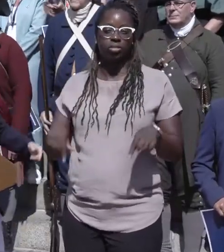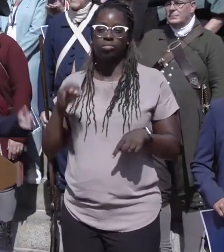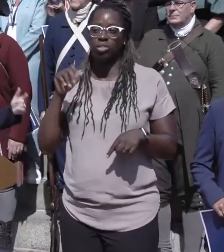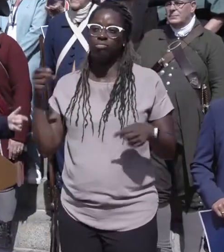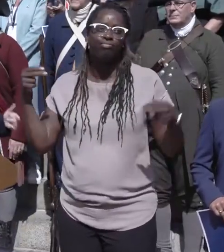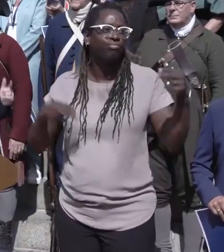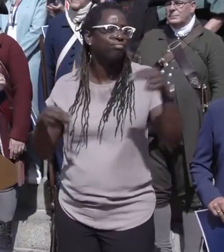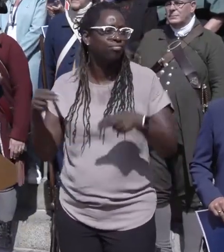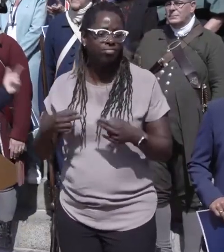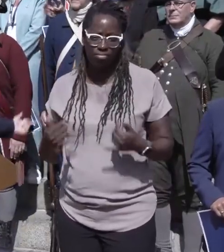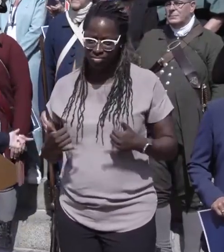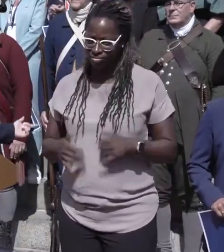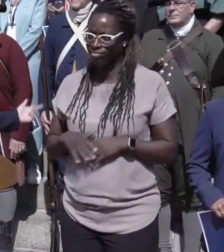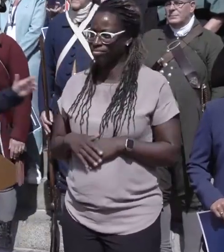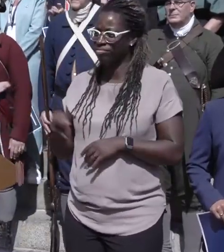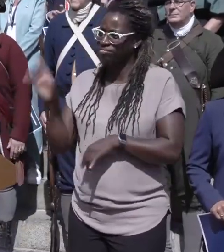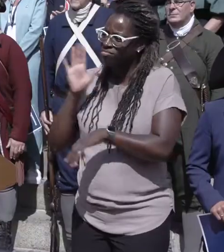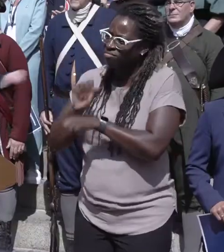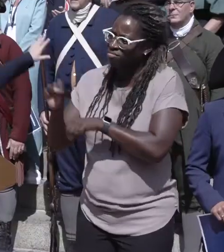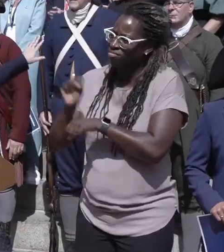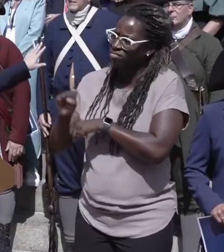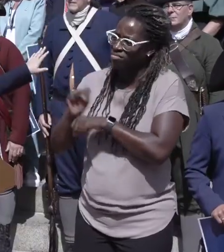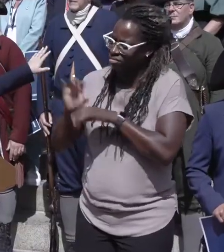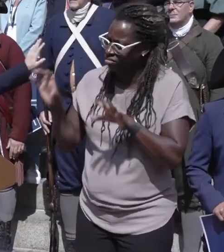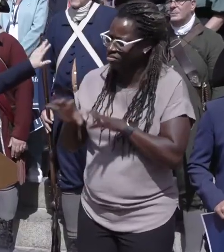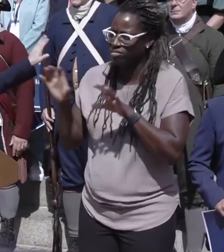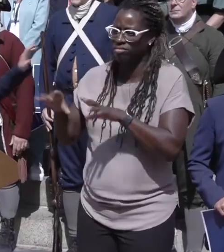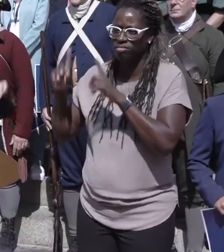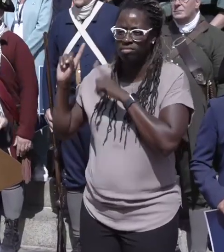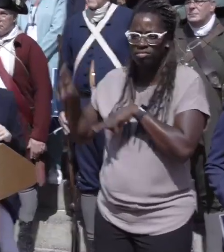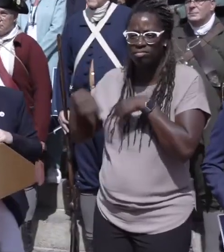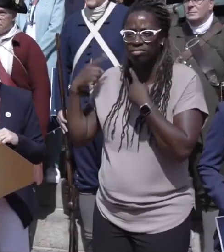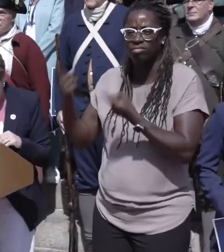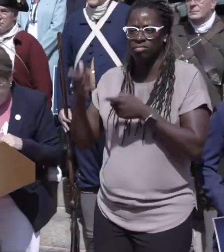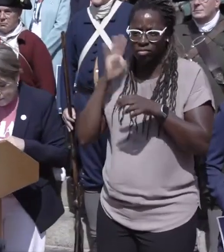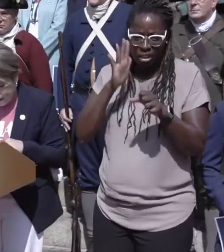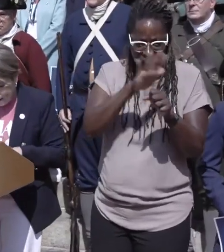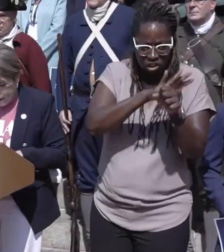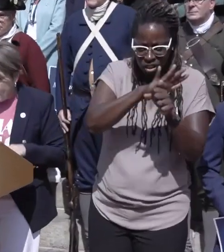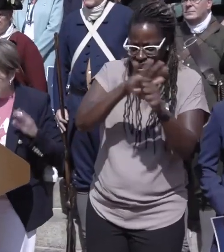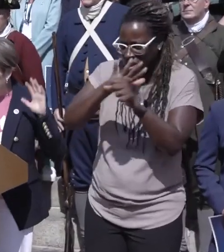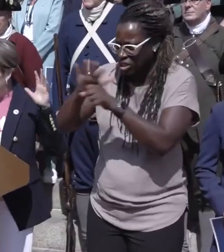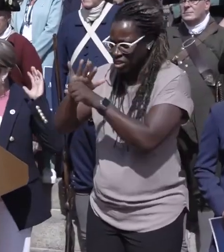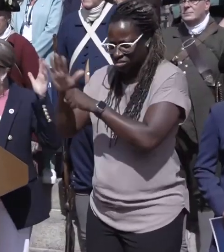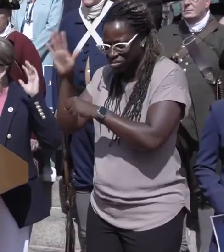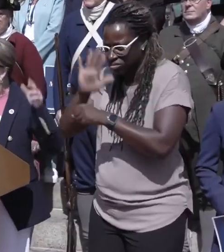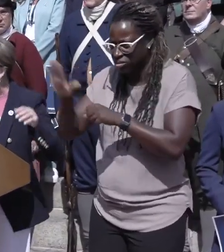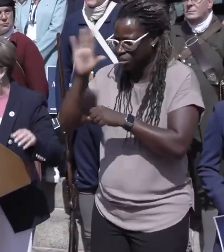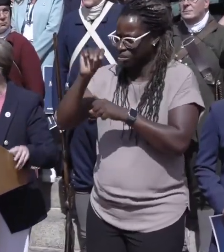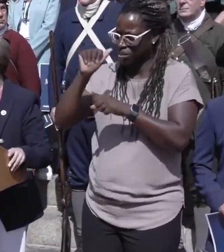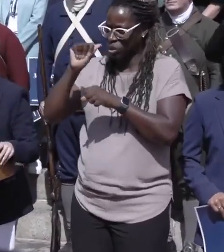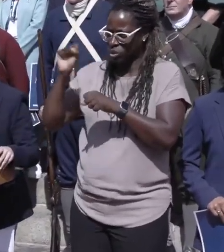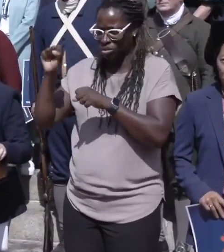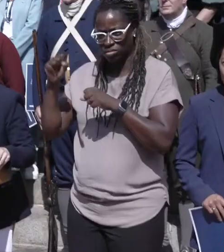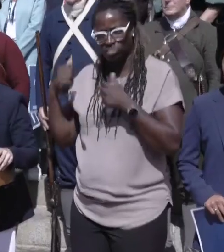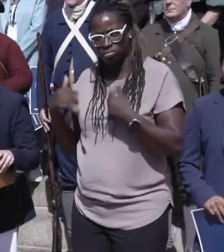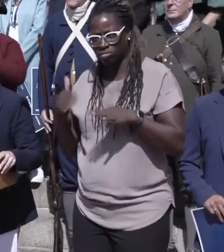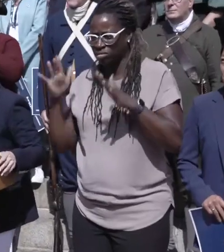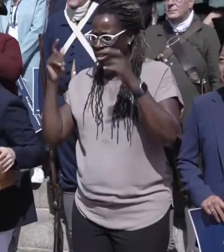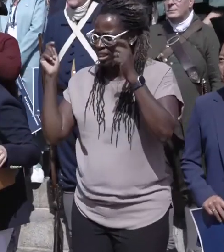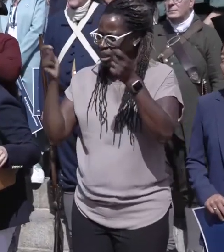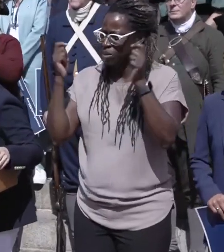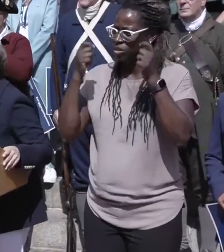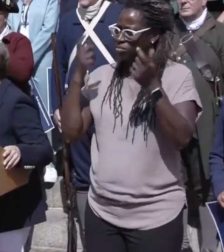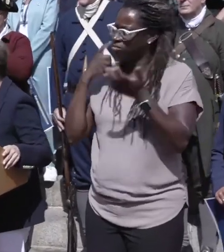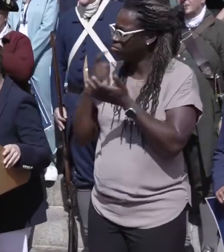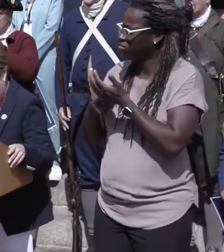and all that you do for your constituents and districts all across this great, great Commonwealth. And we're going to be partying and celebrating all of those districts this